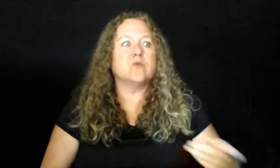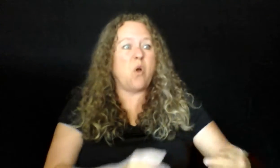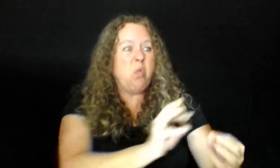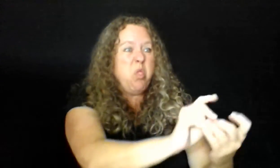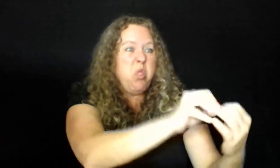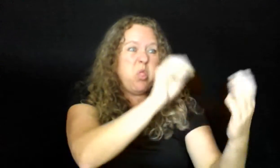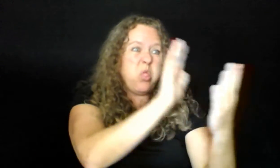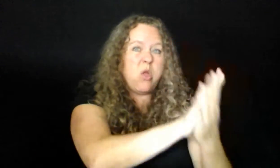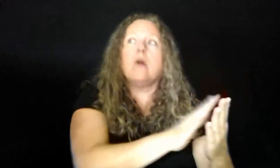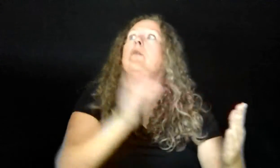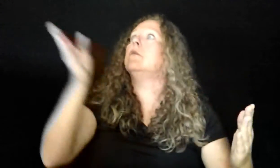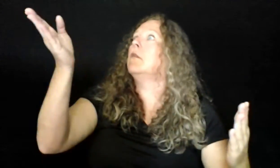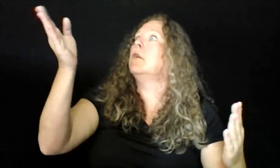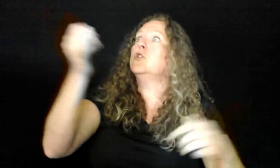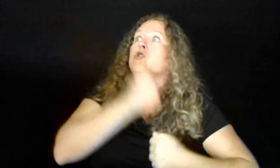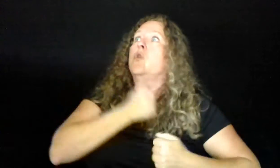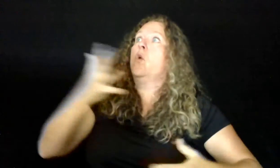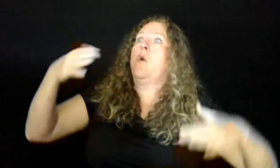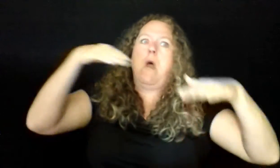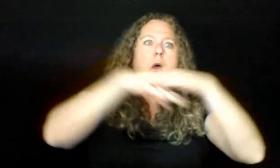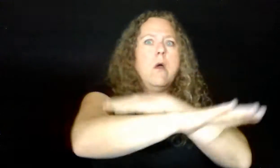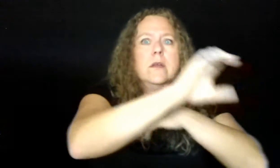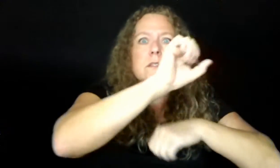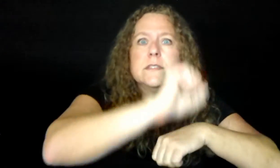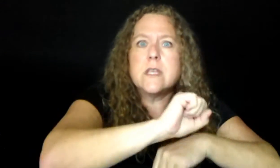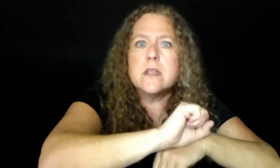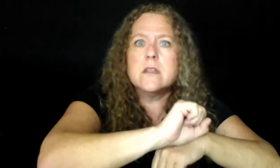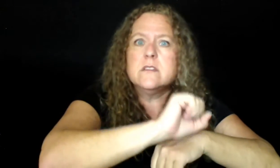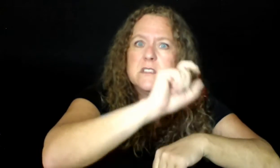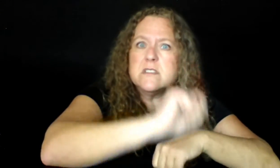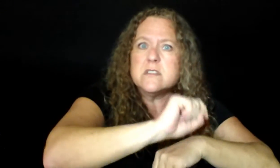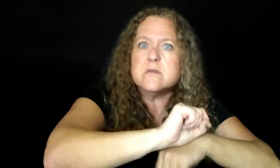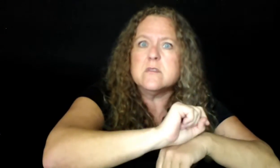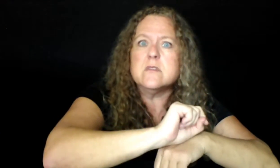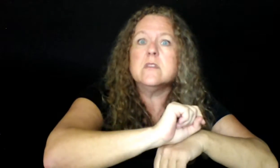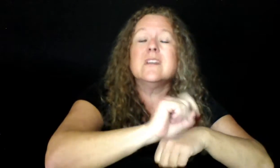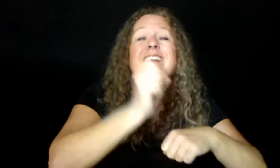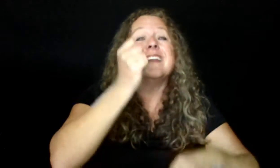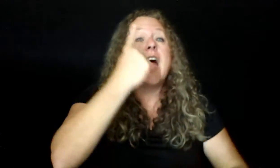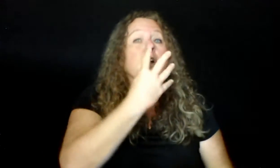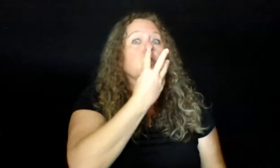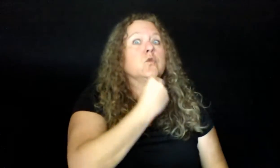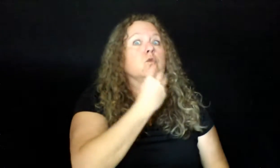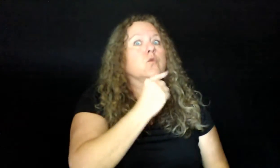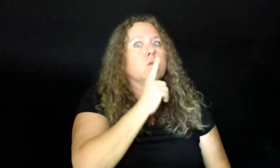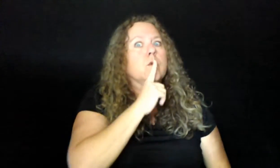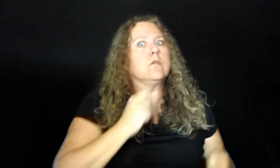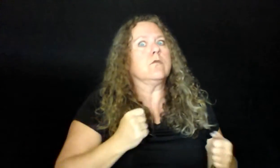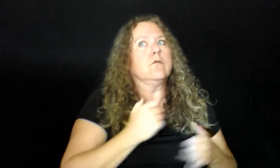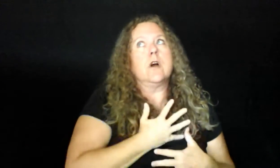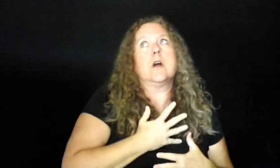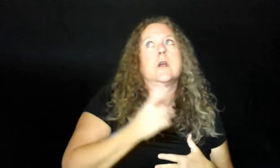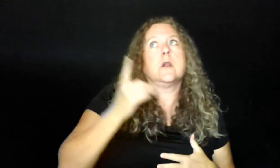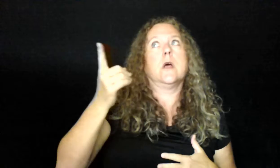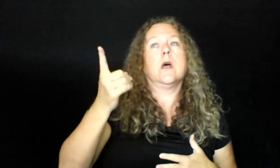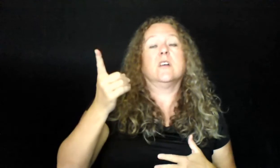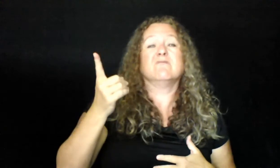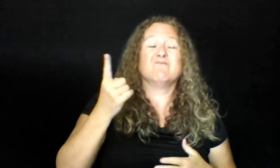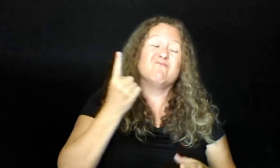fear that the Jews have was, unfortunately, completely warranted. Around 70 AD, eventually, Rome would stop letting them worship